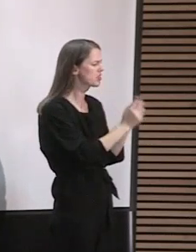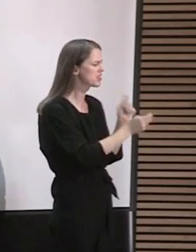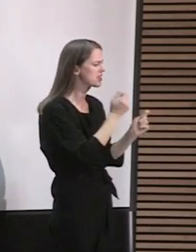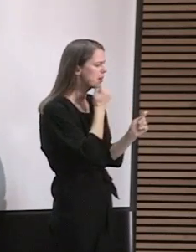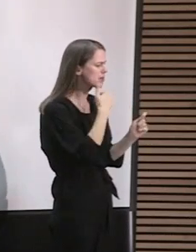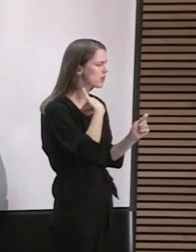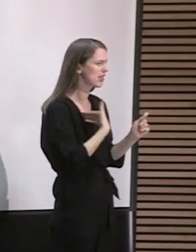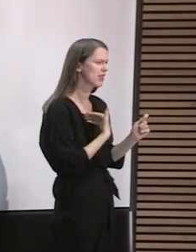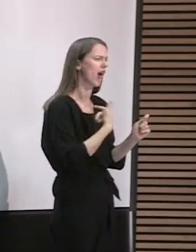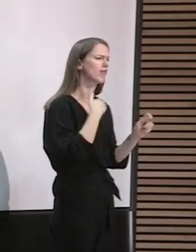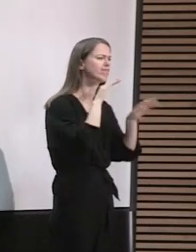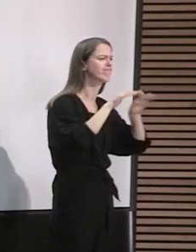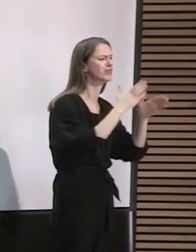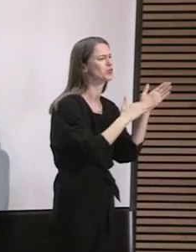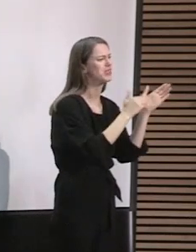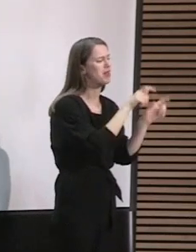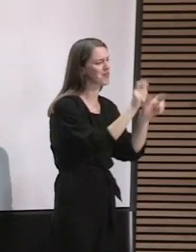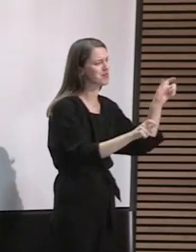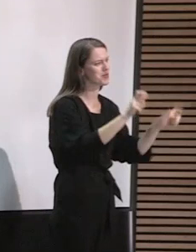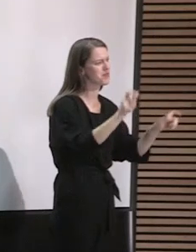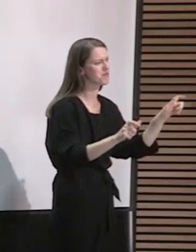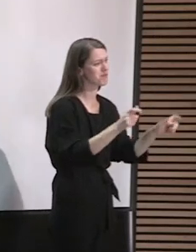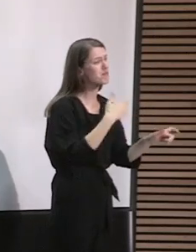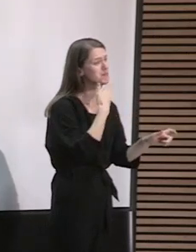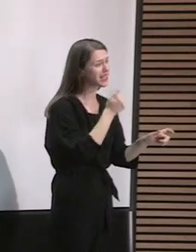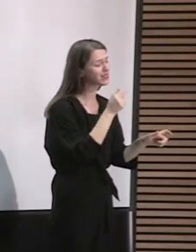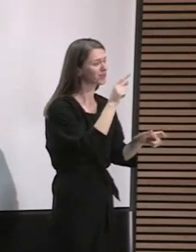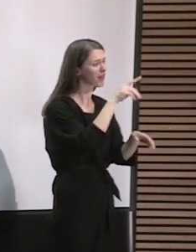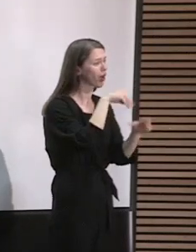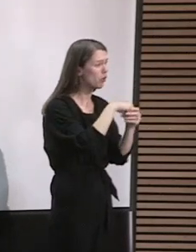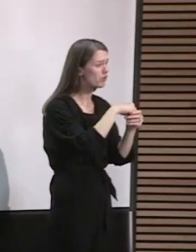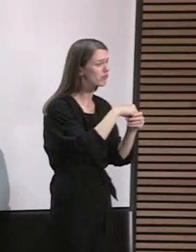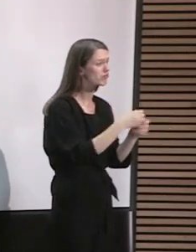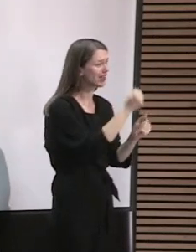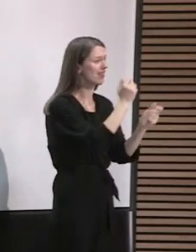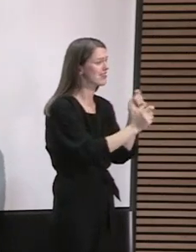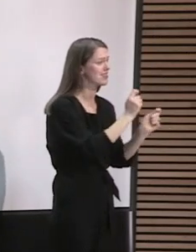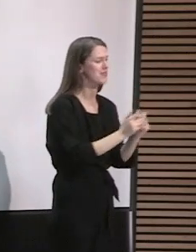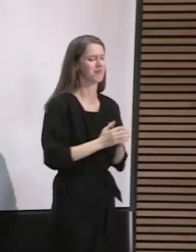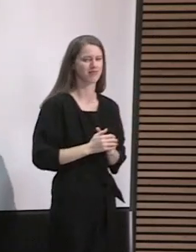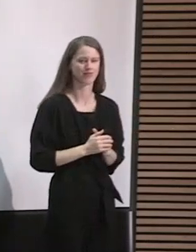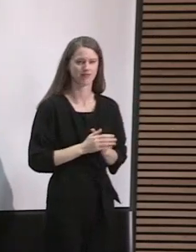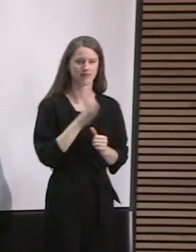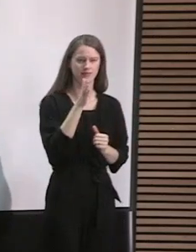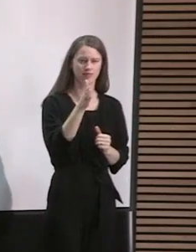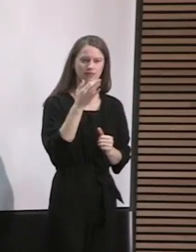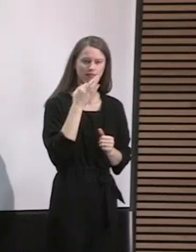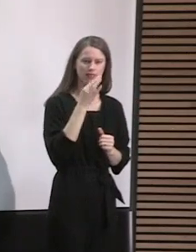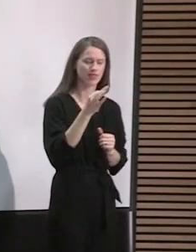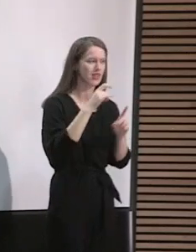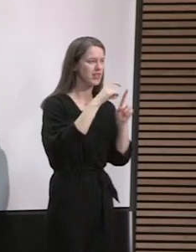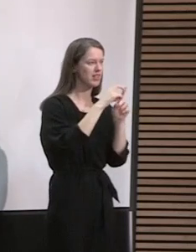my message to New Zealanders, as it has always been, please play your part by getting a test. Are these DHBs reporting